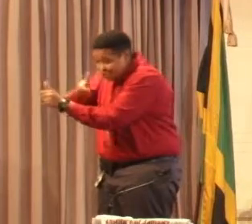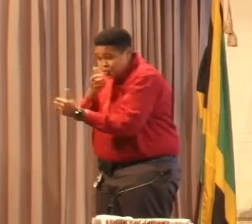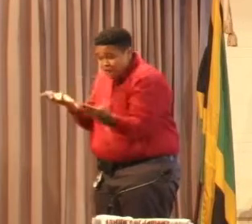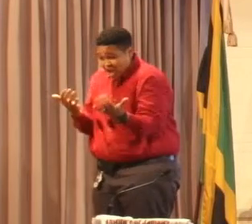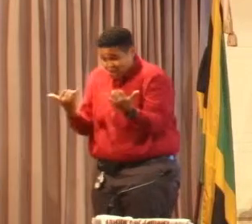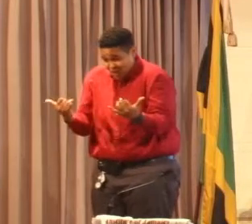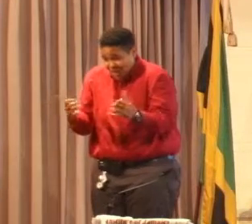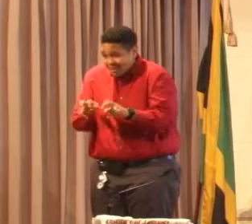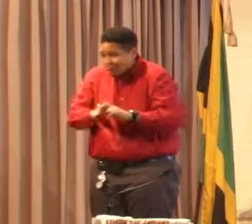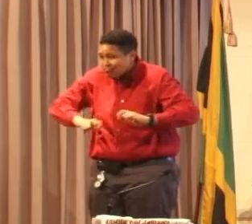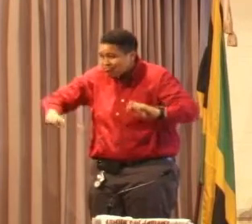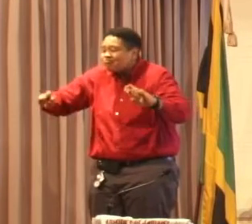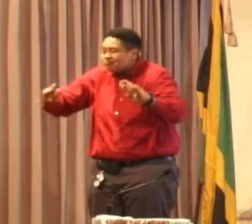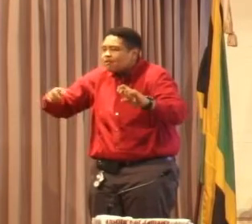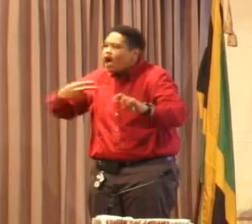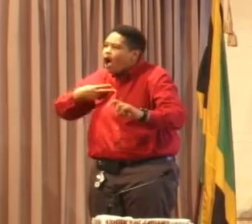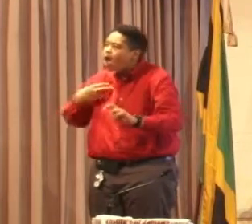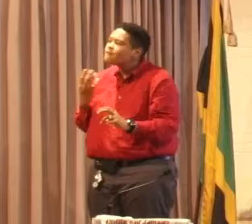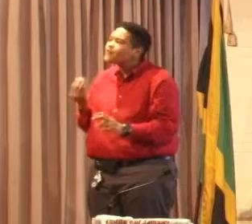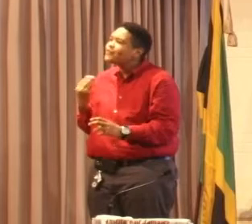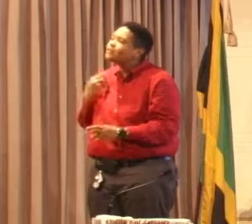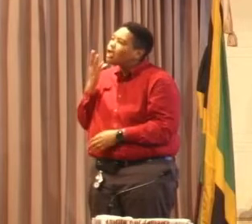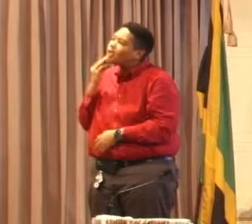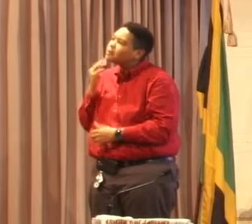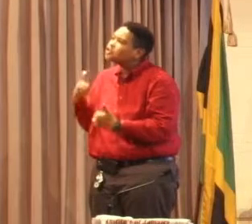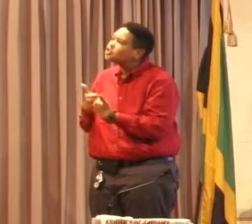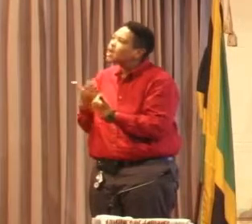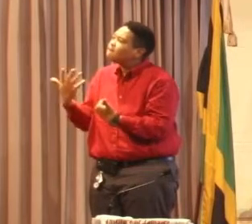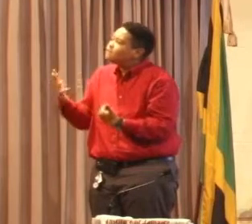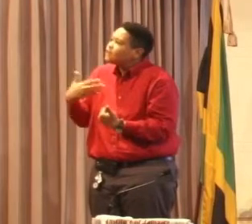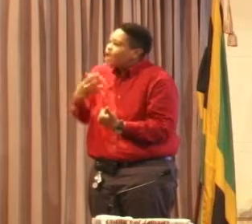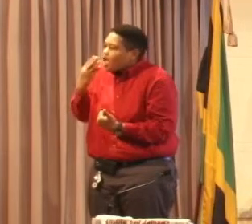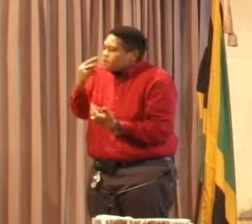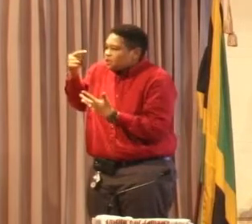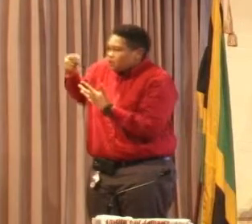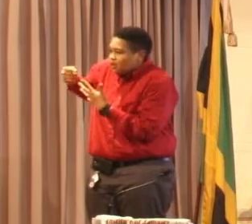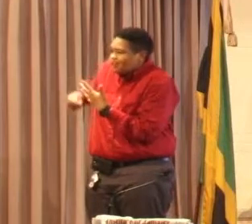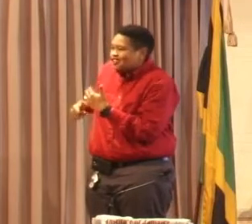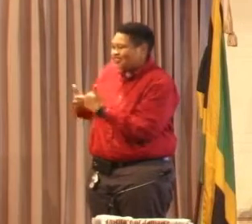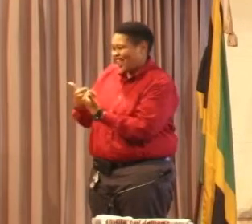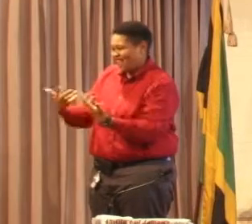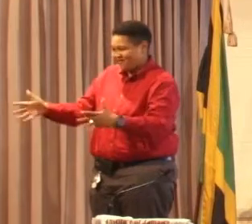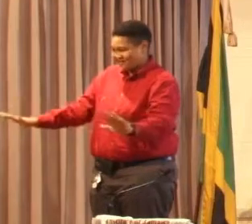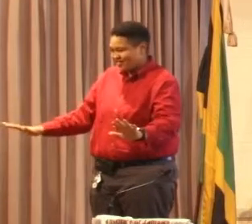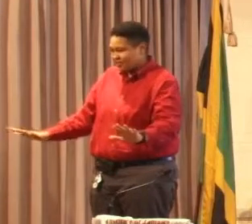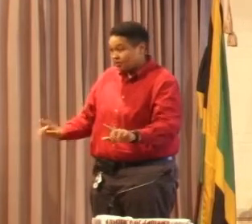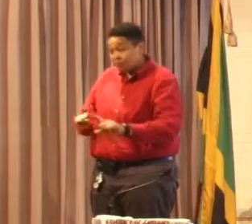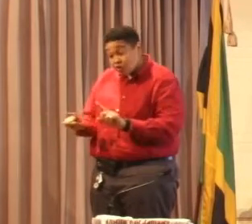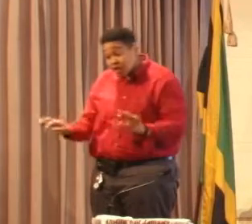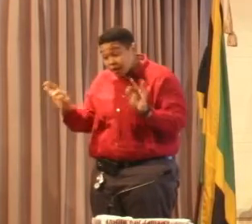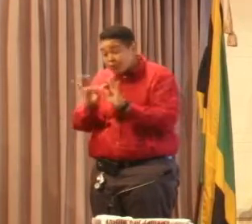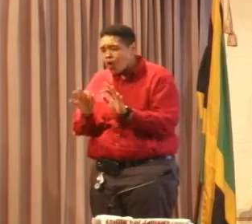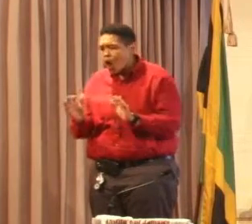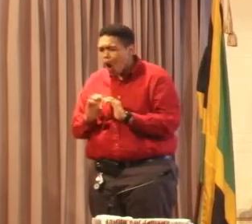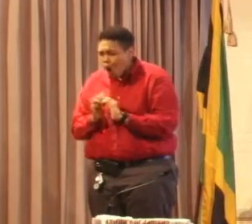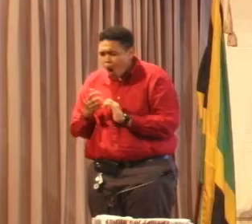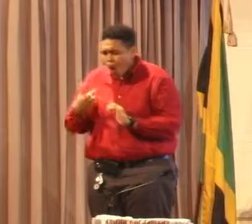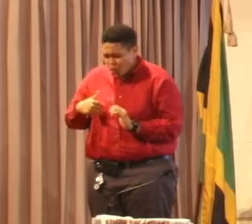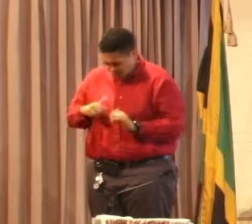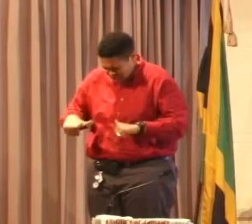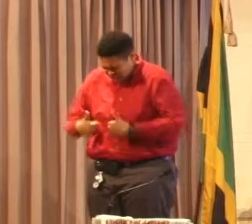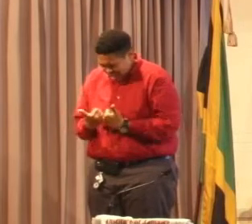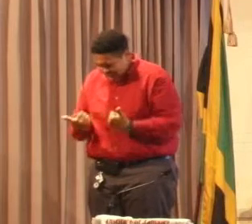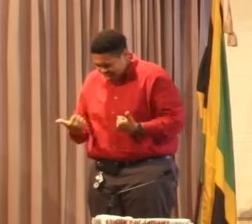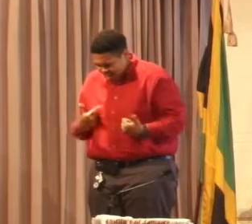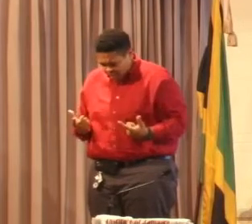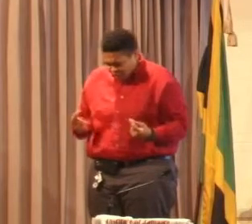today will have challenges or have had challenges. But the important thing is how we rise